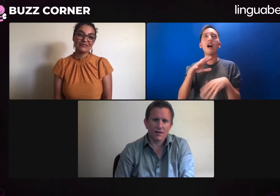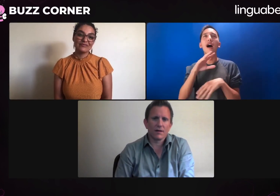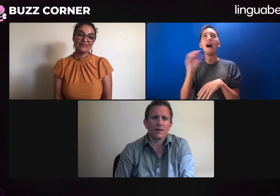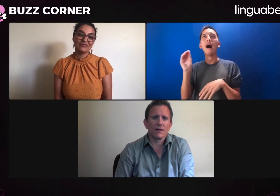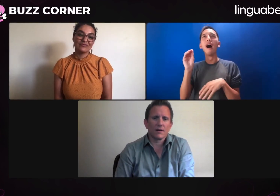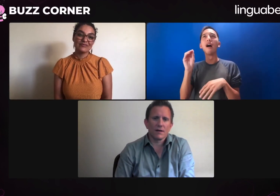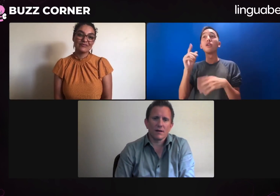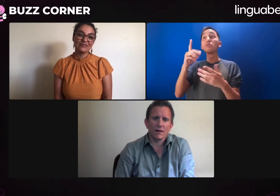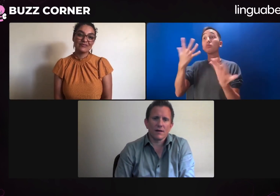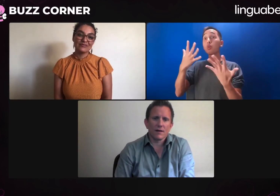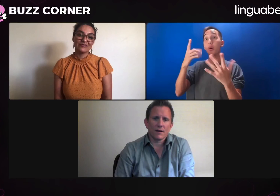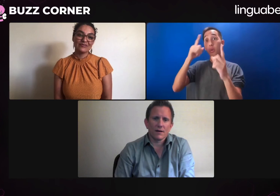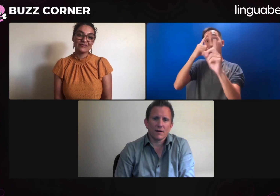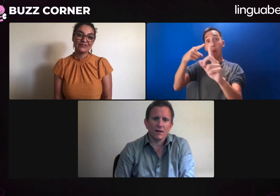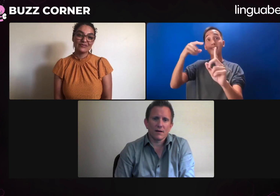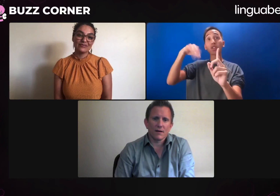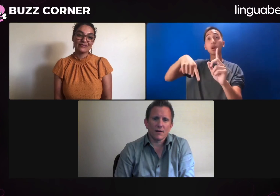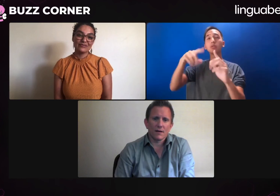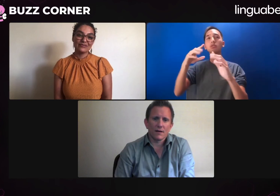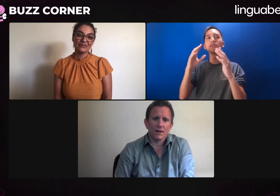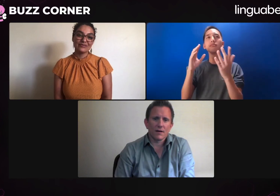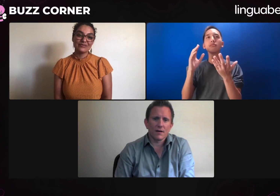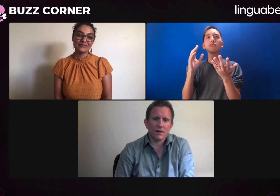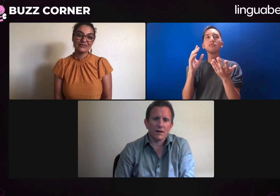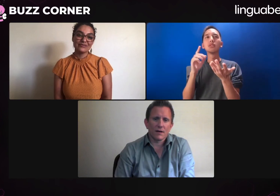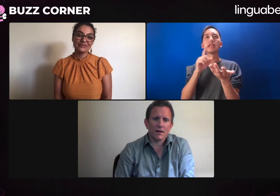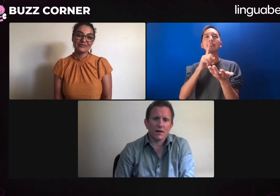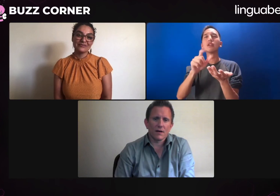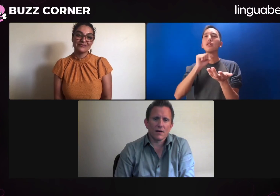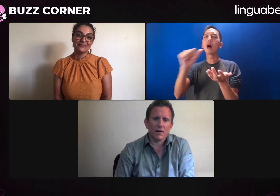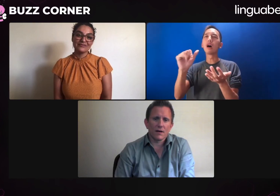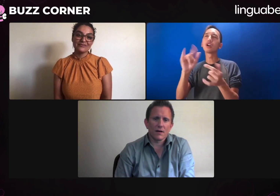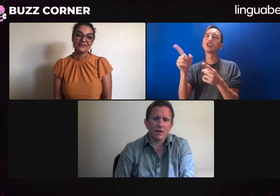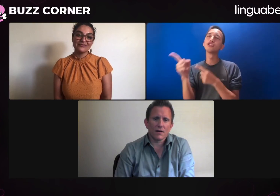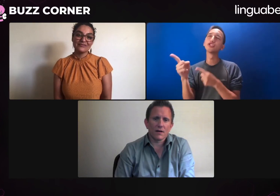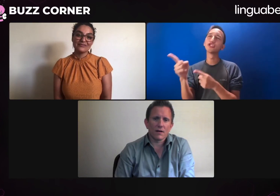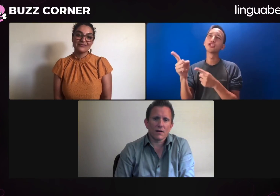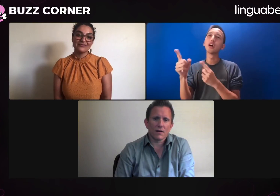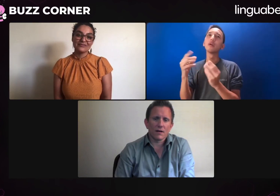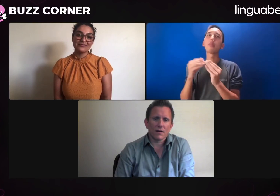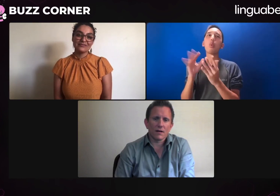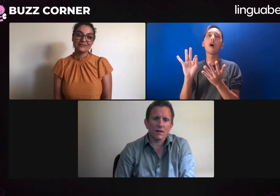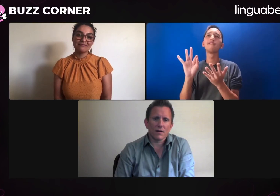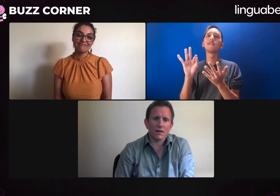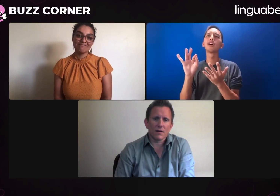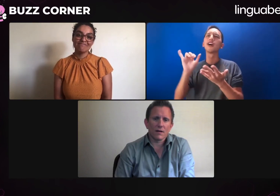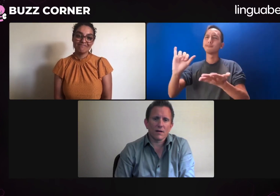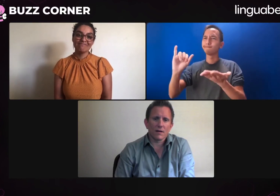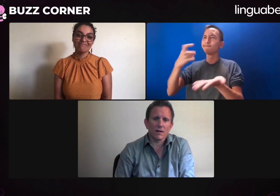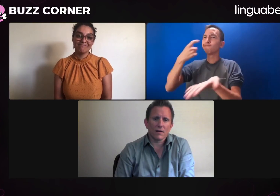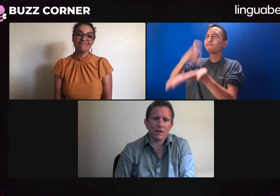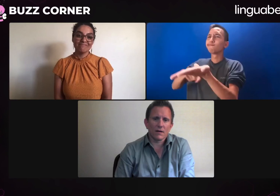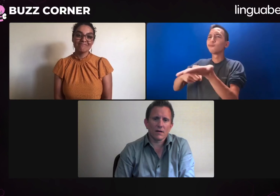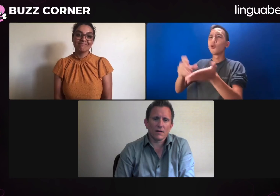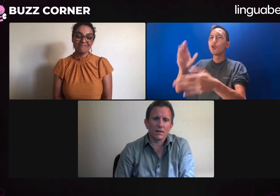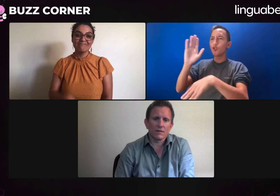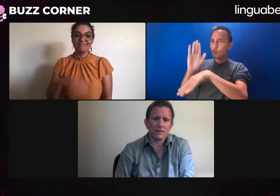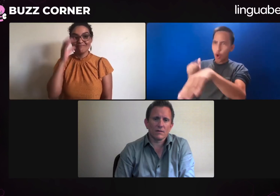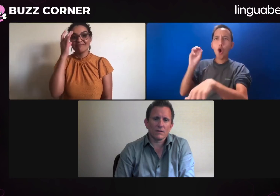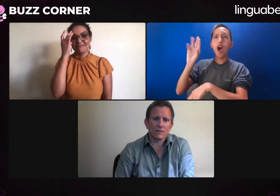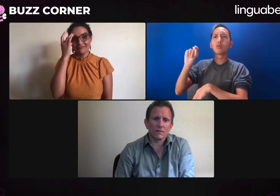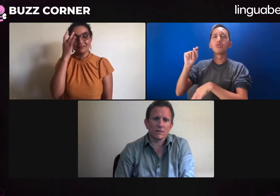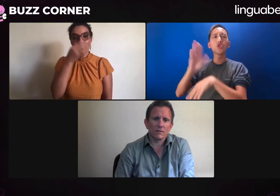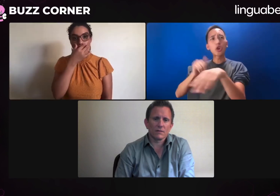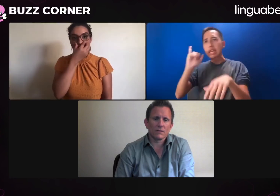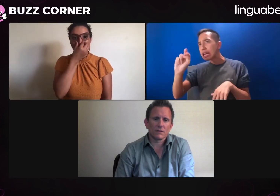to accept feedback, being able to unpack and look within, to have these discussions. Don't just point